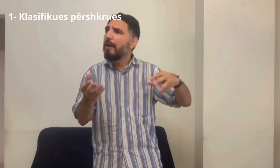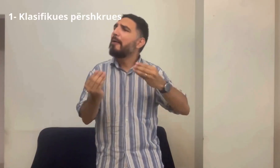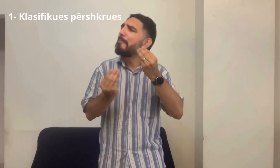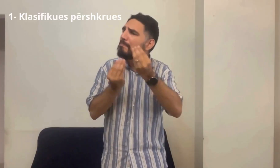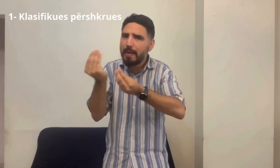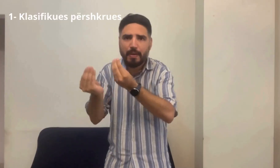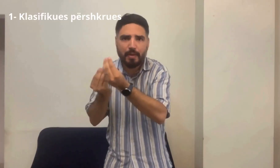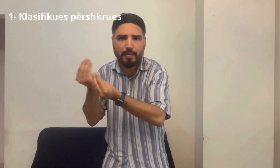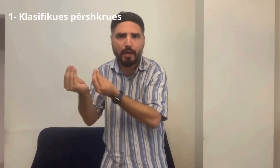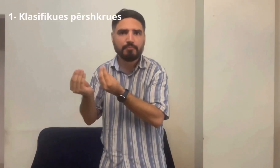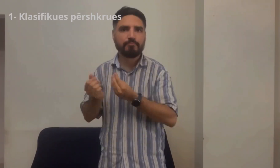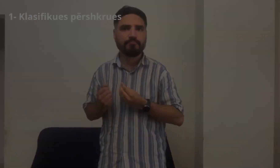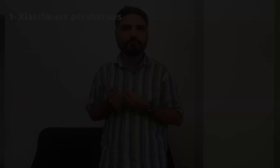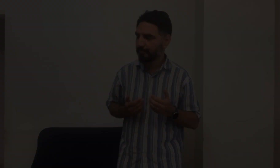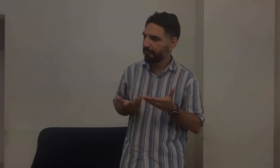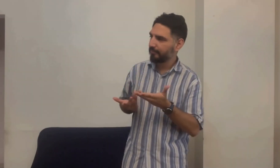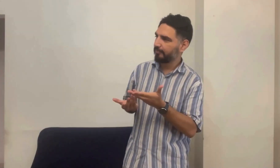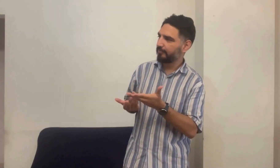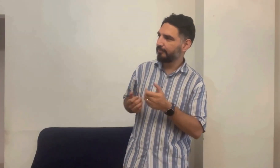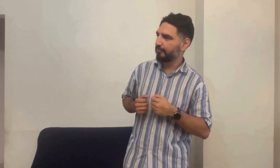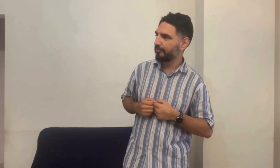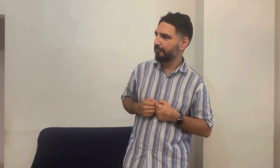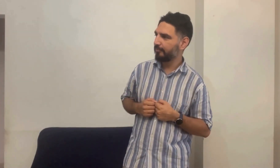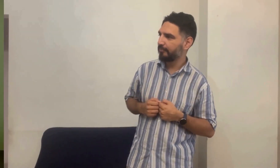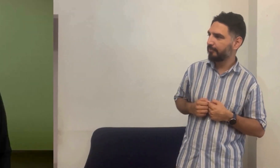Let's look at some examples.